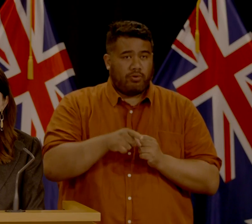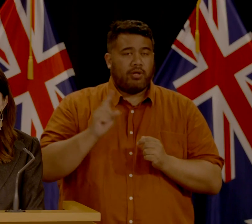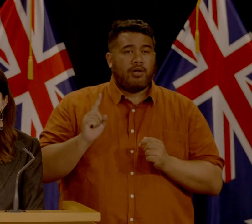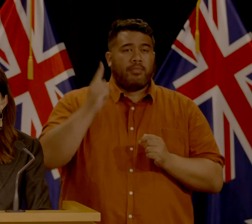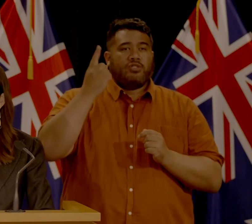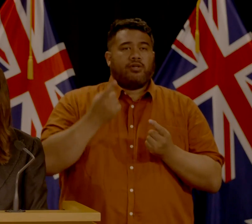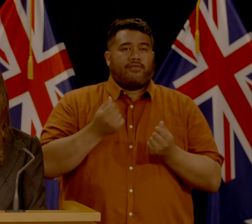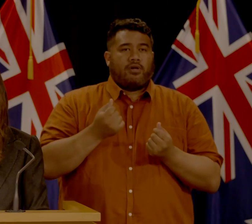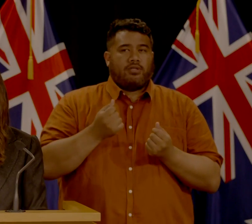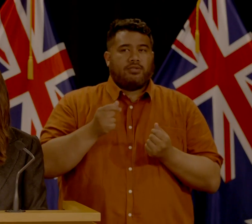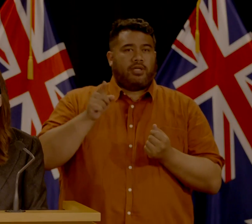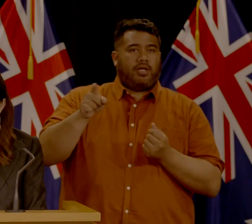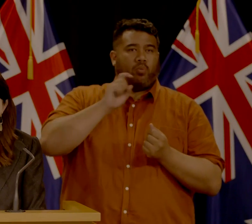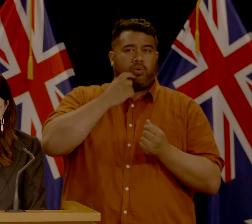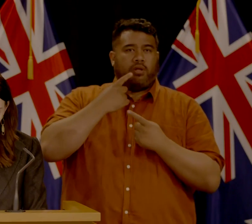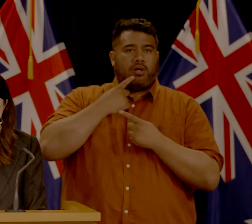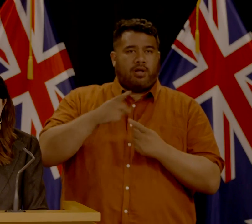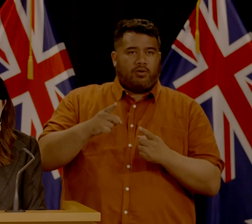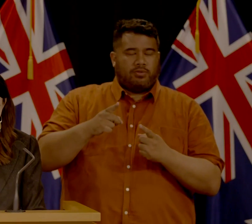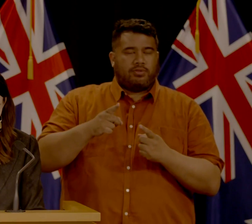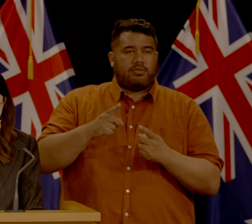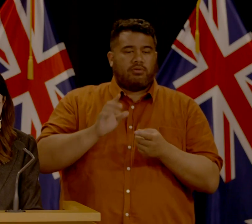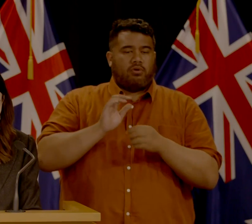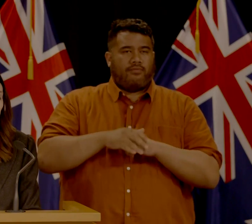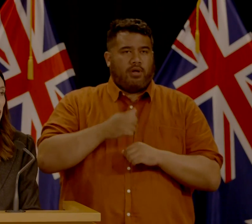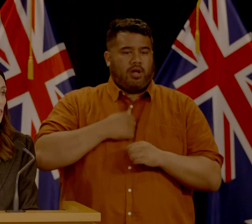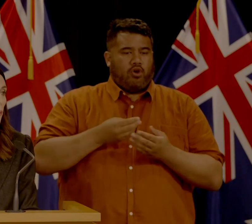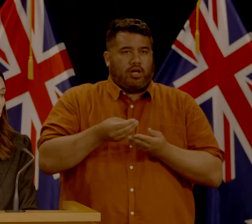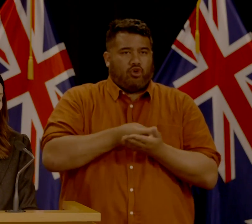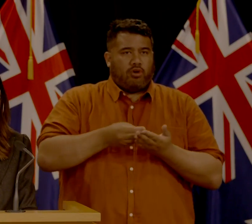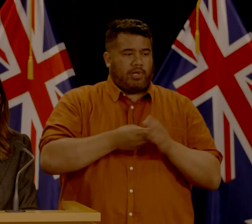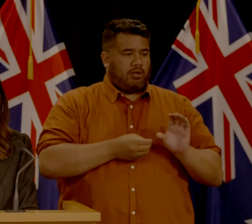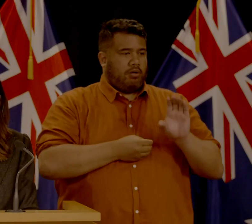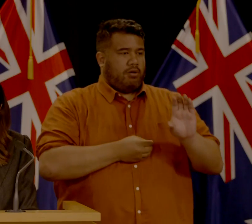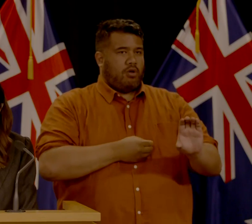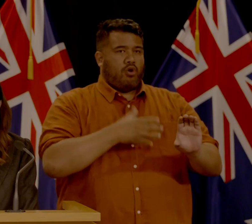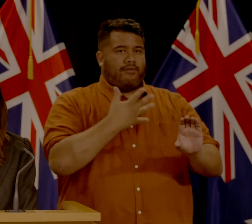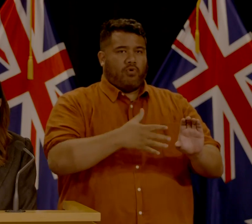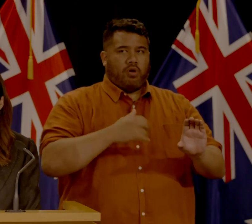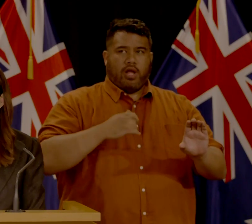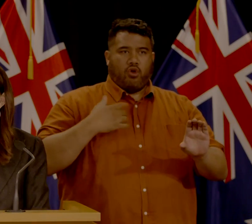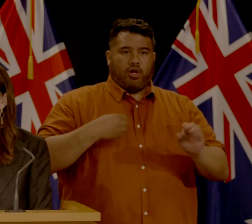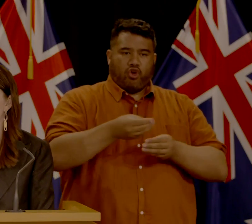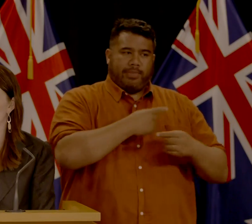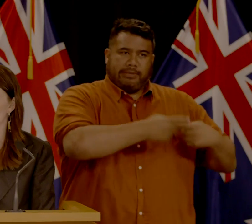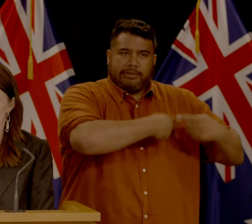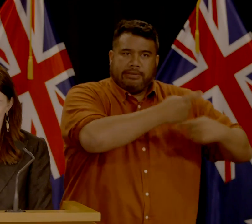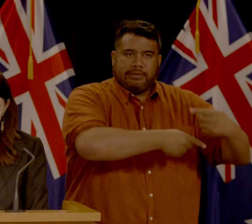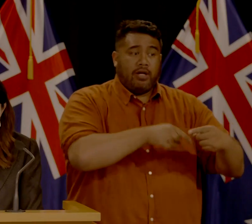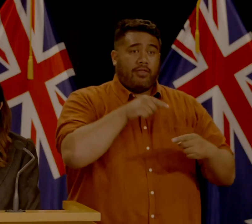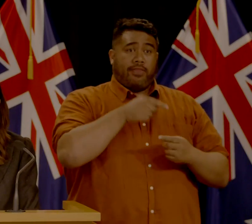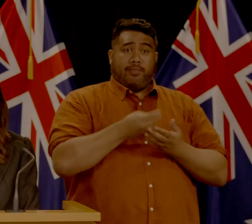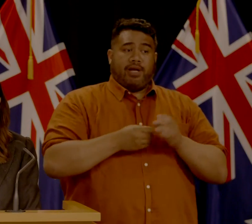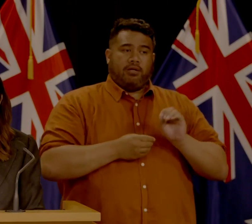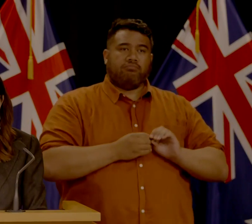government's economic response, including our business continuity package. This package will be significant